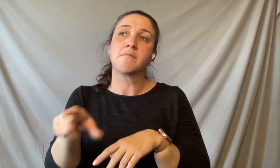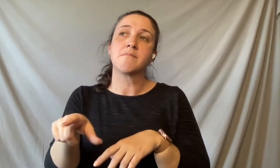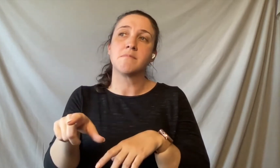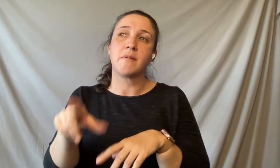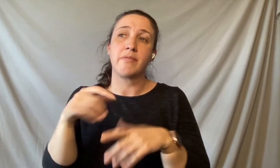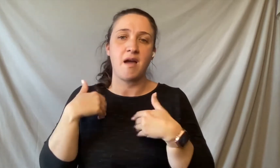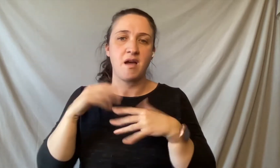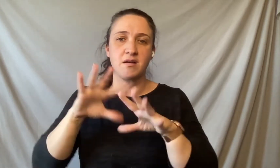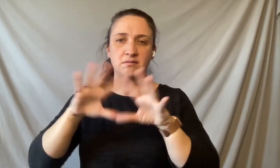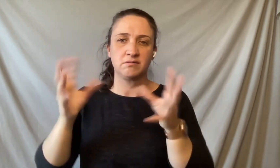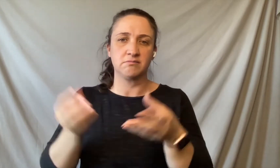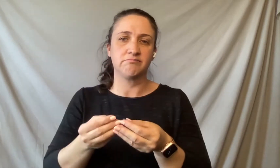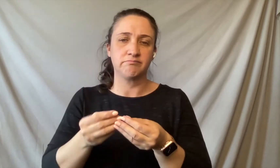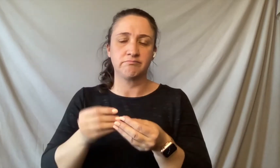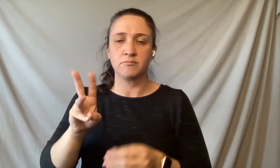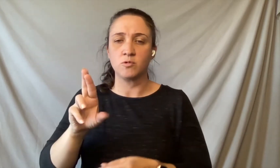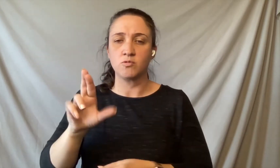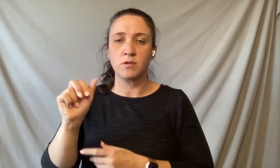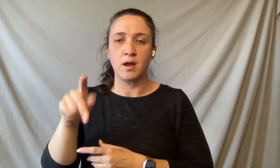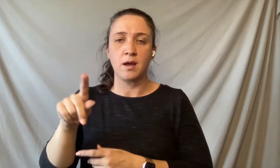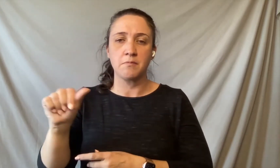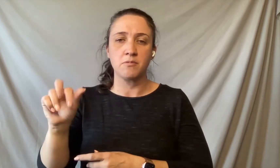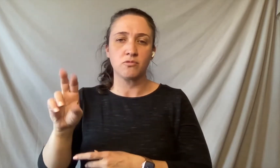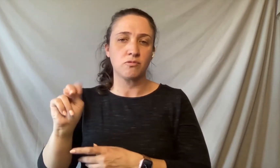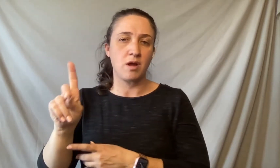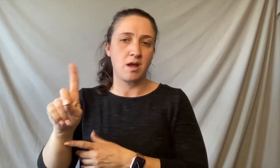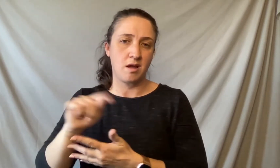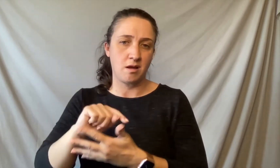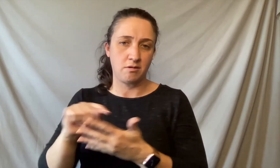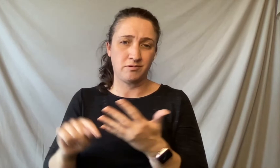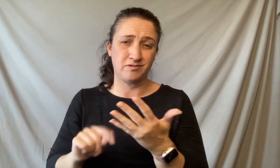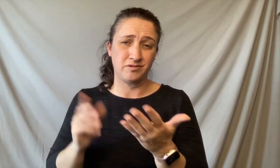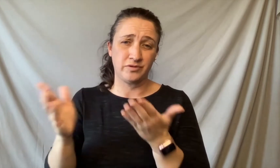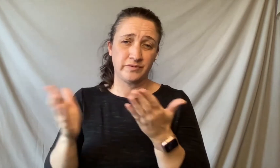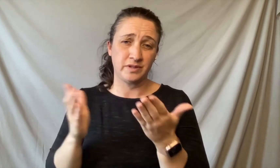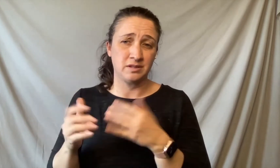is something that we should consider as a really big